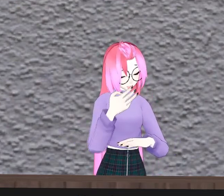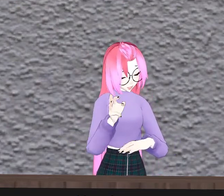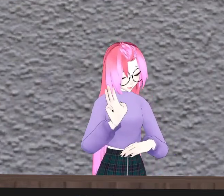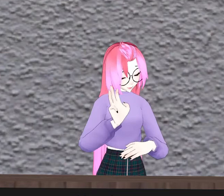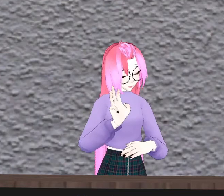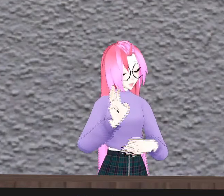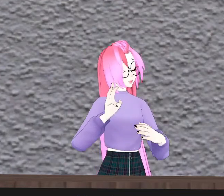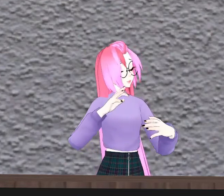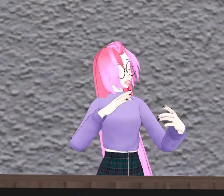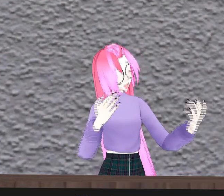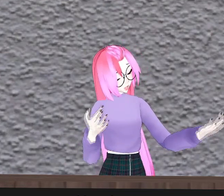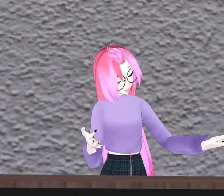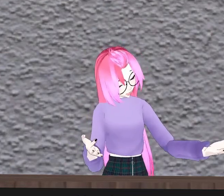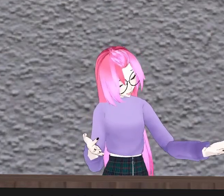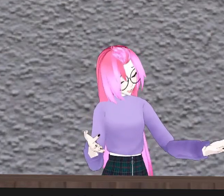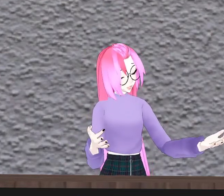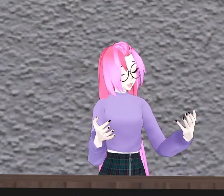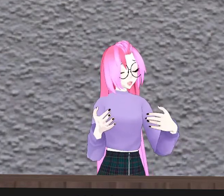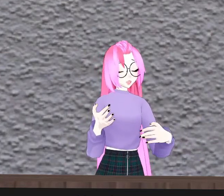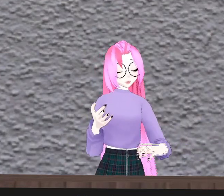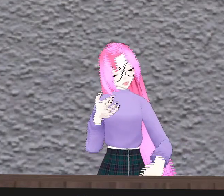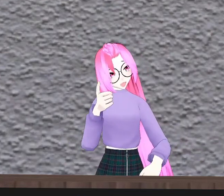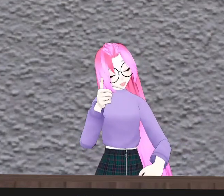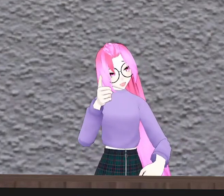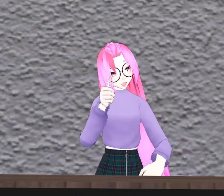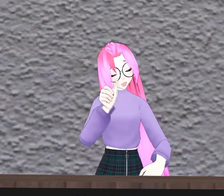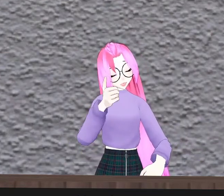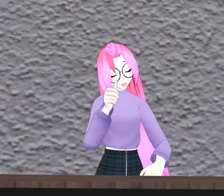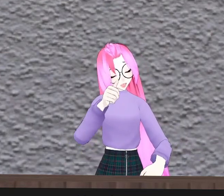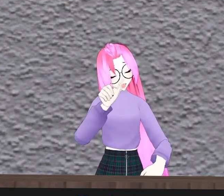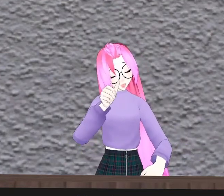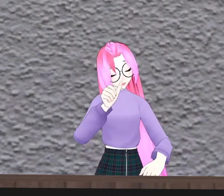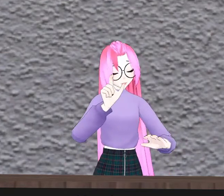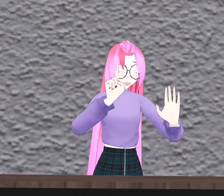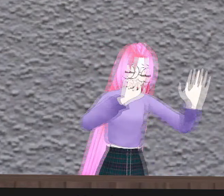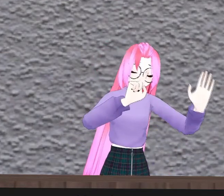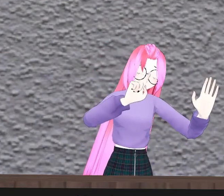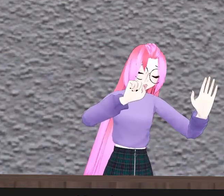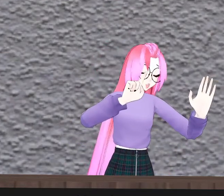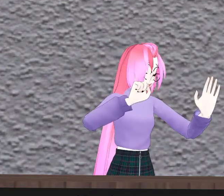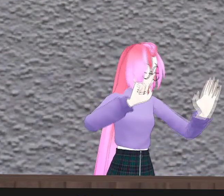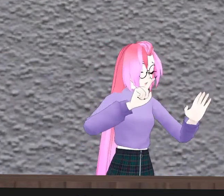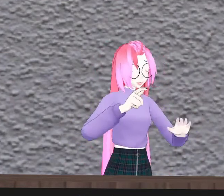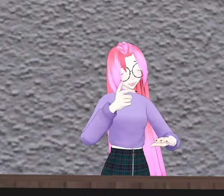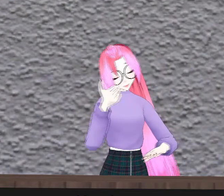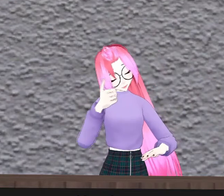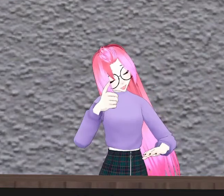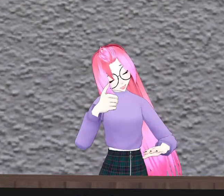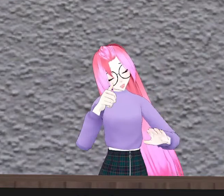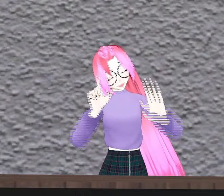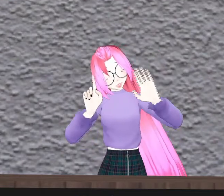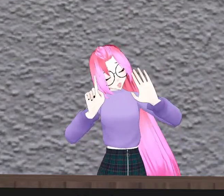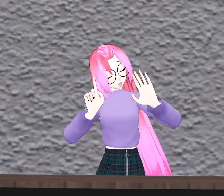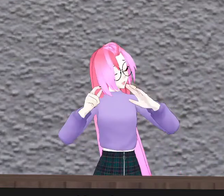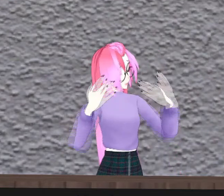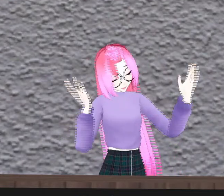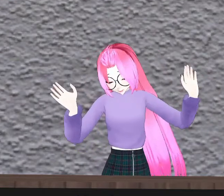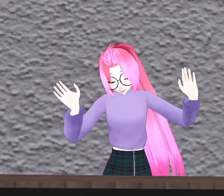16. And for our non-index users, all you're going to do is 10, 6. 10, 6. That's